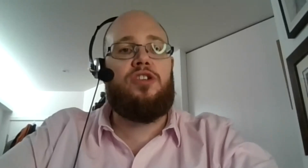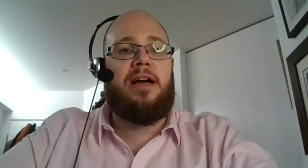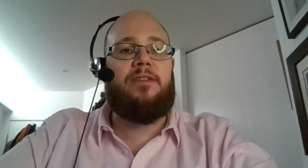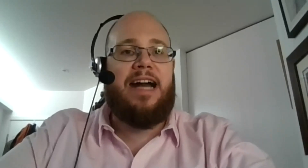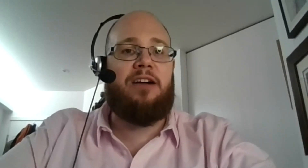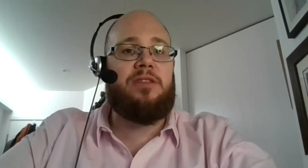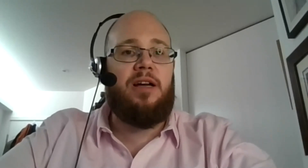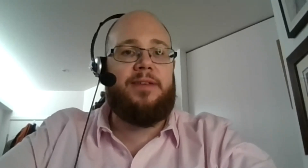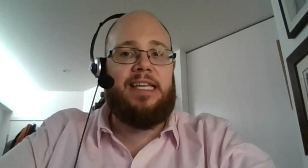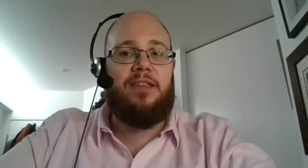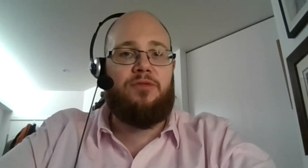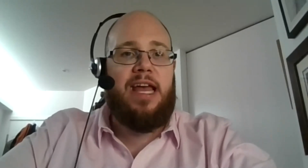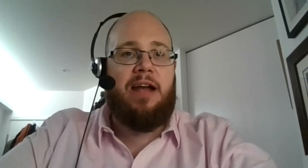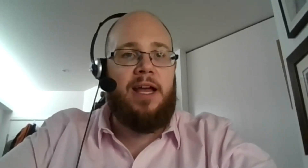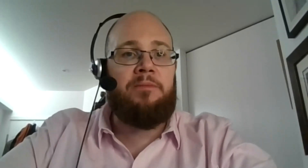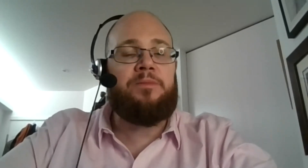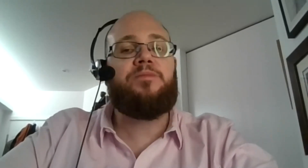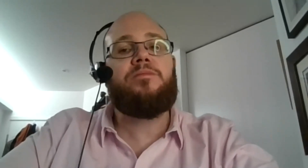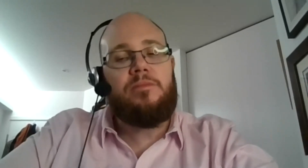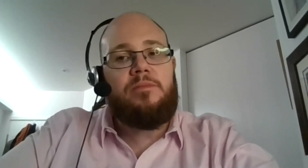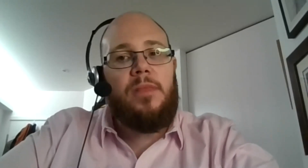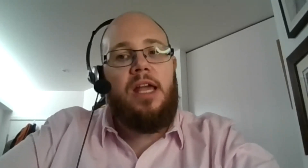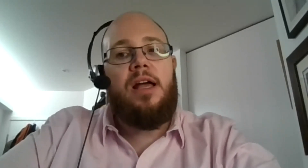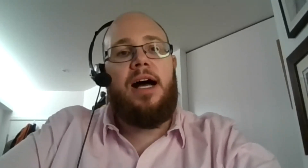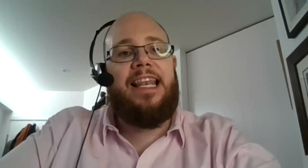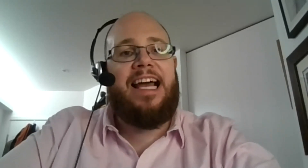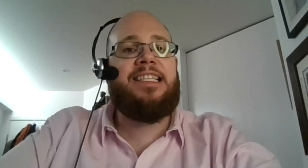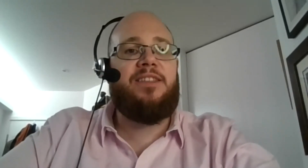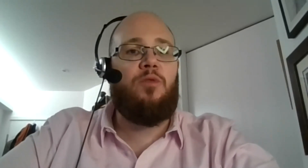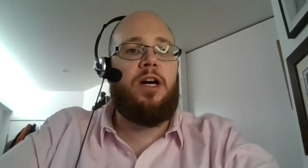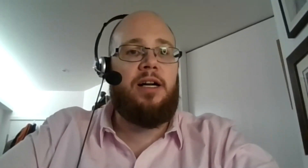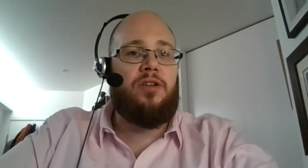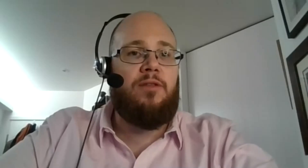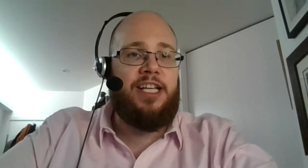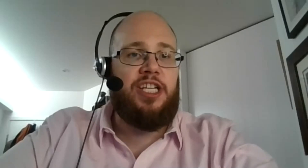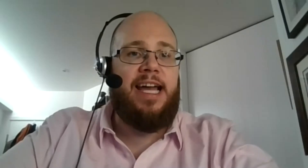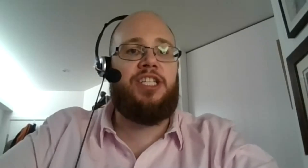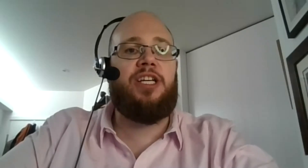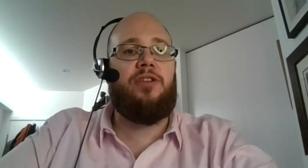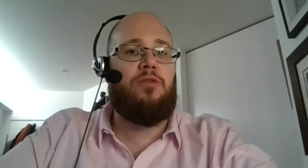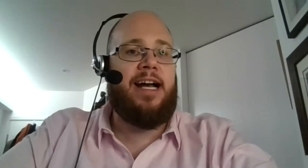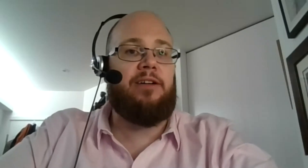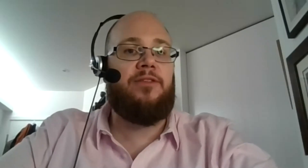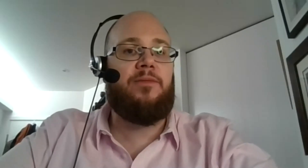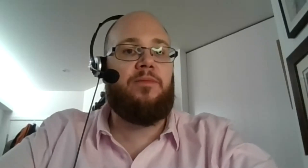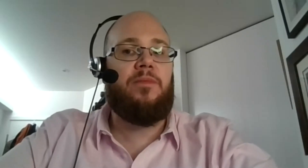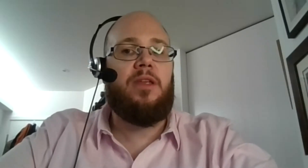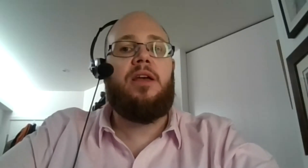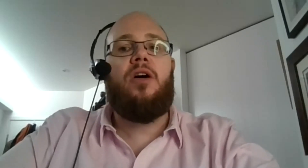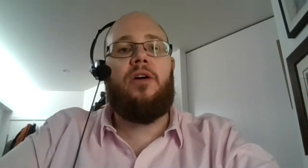travel outside of a tier 3 area unless it's for work or education or health. Obviously,